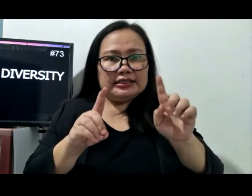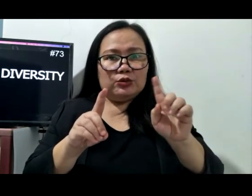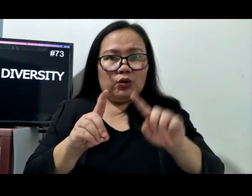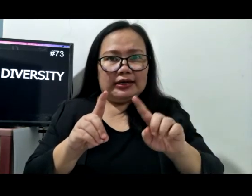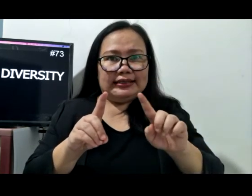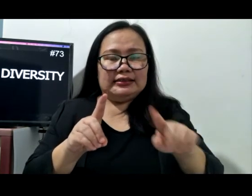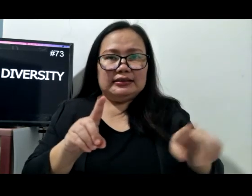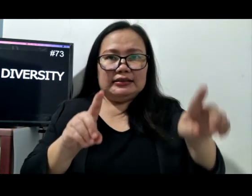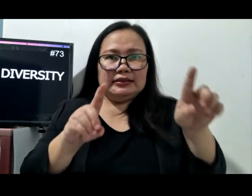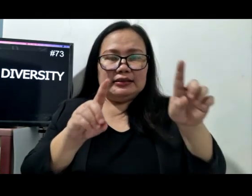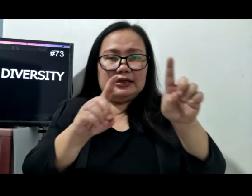I-T-Y.